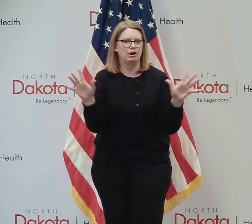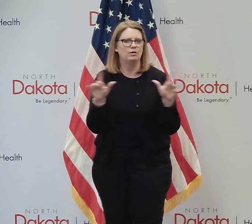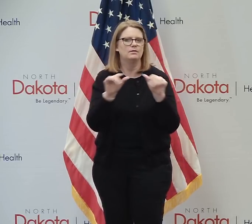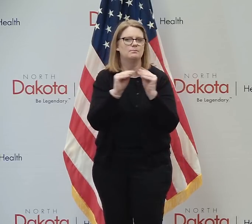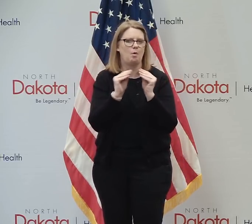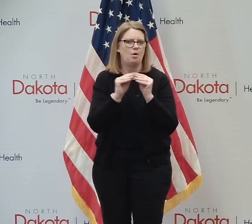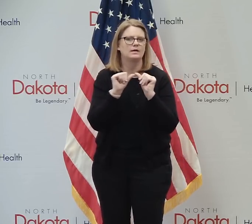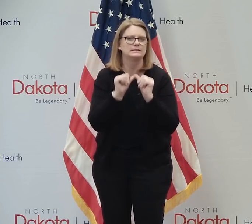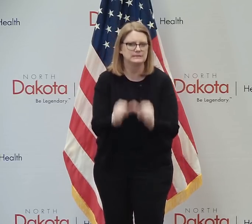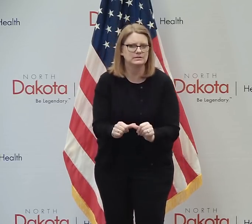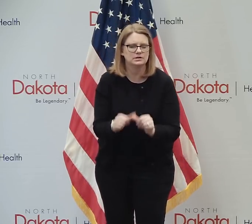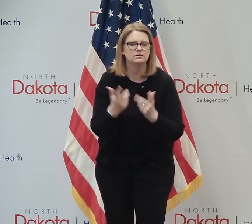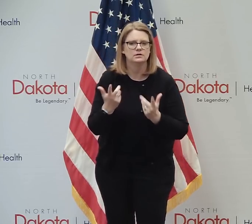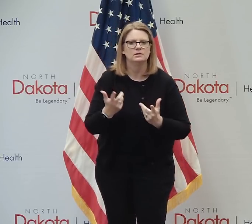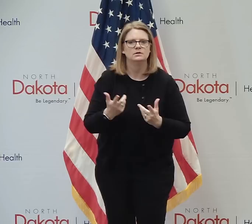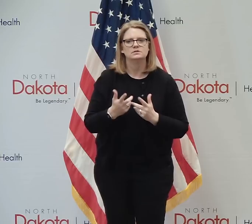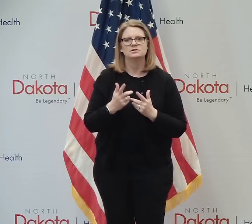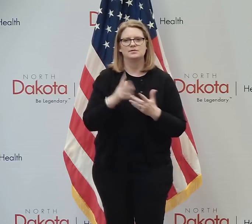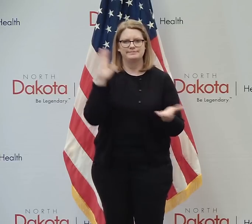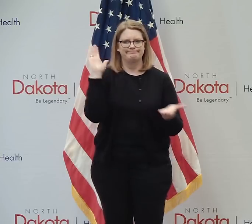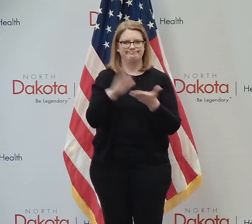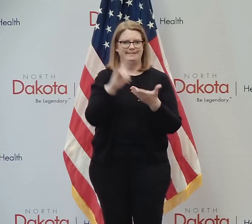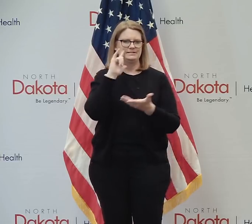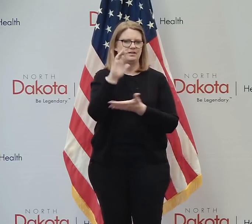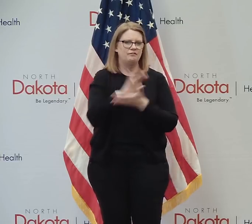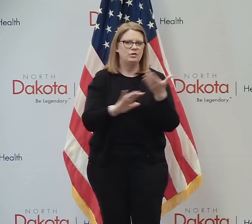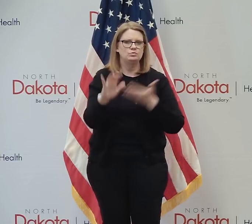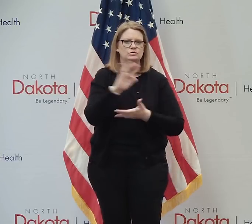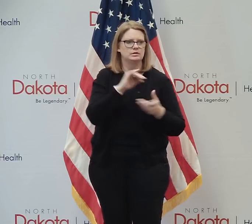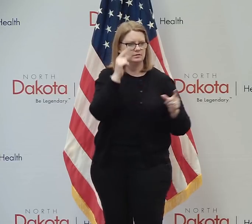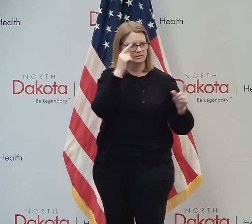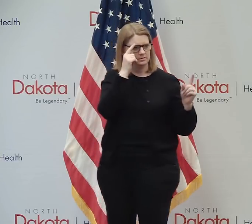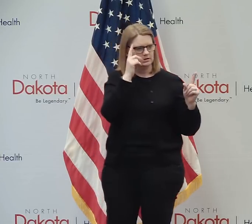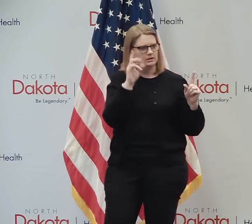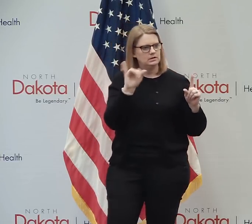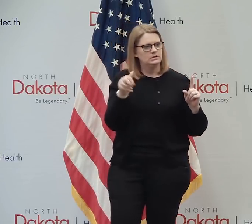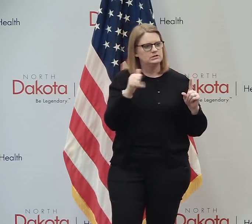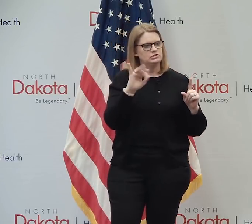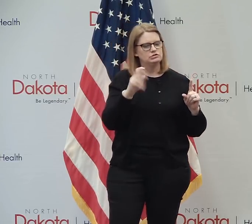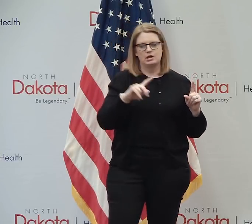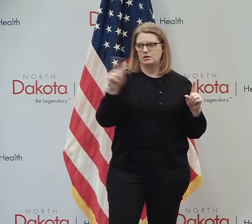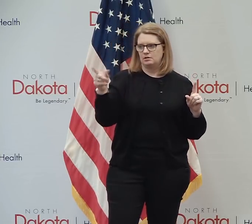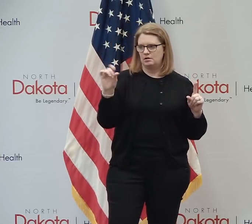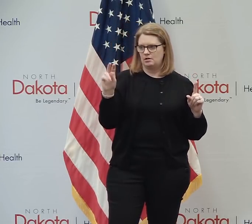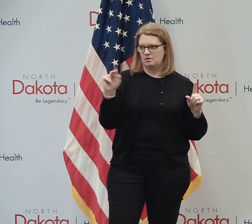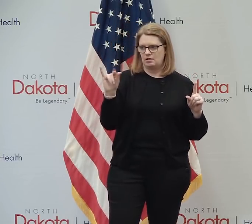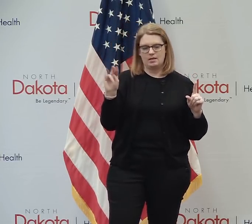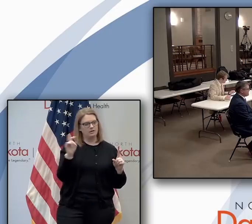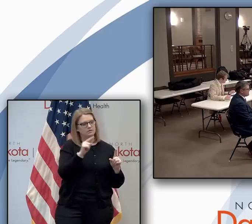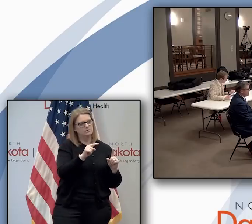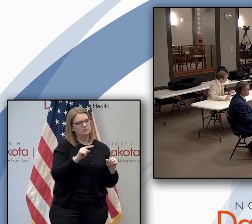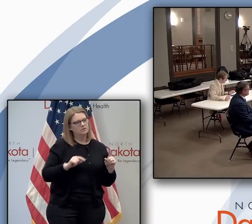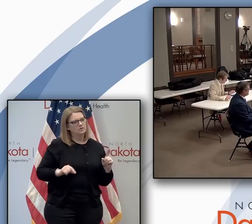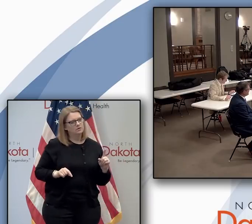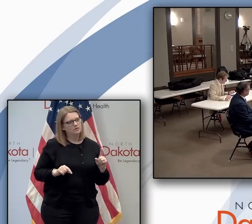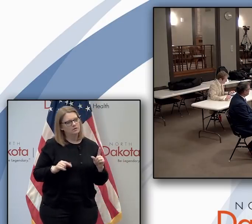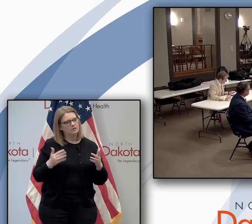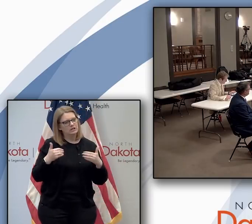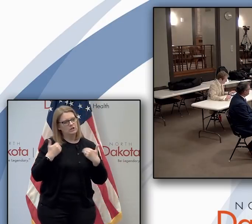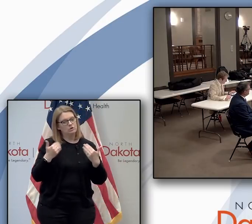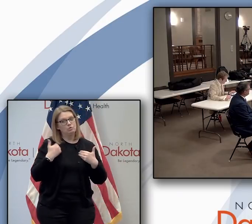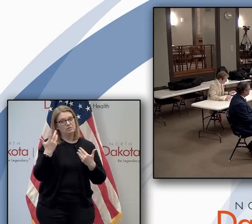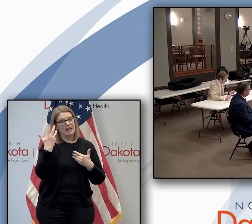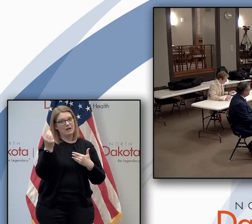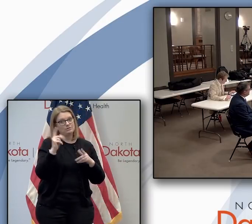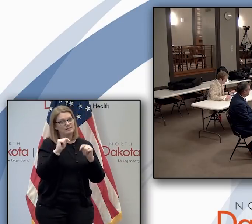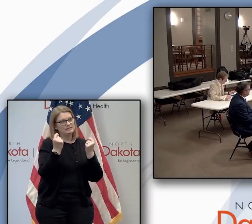into the way we're talking about it to make it less confusing. Okay, I'm going to go Jack and then back online. Are youth outdoor teams